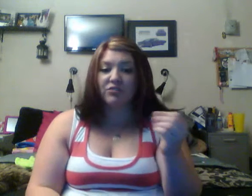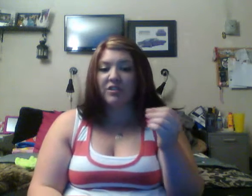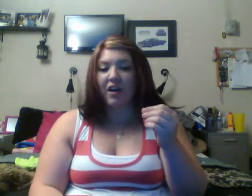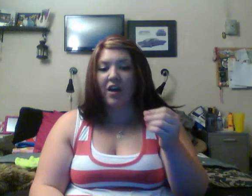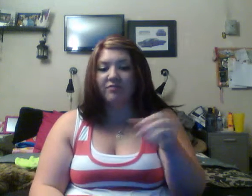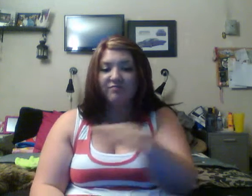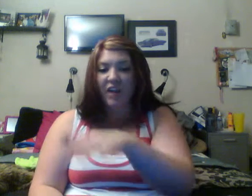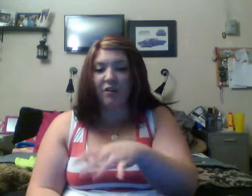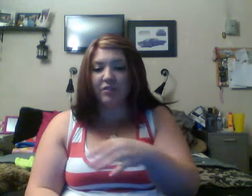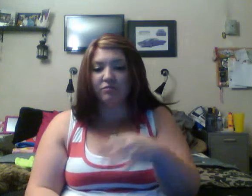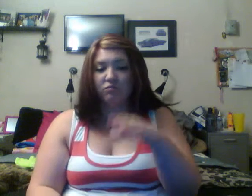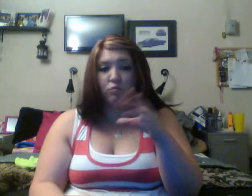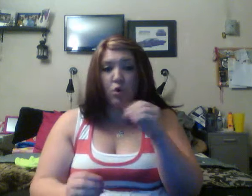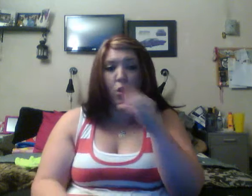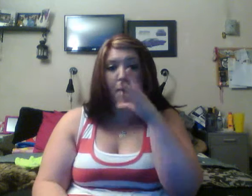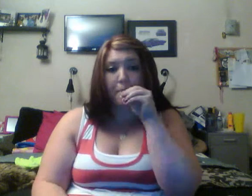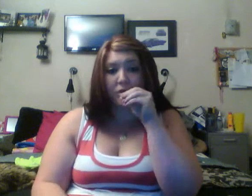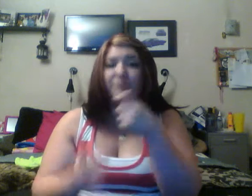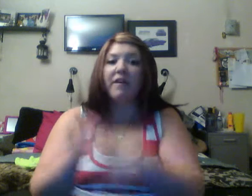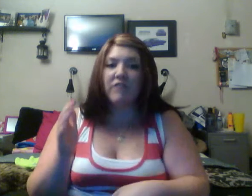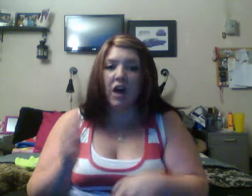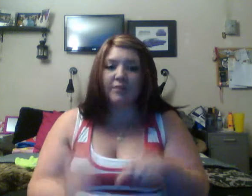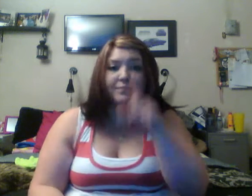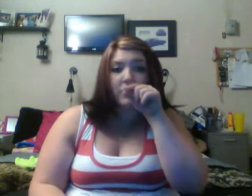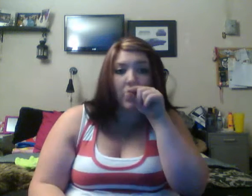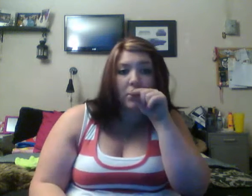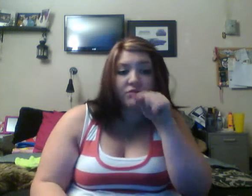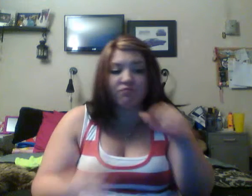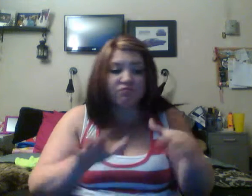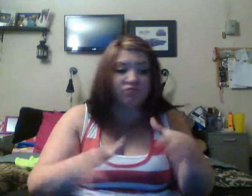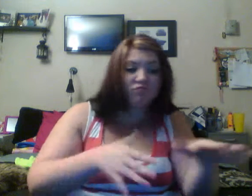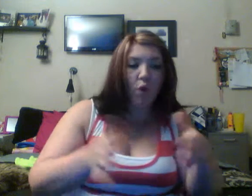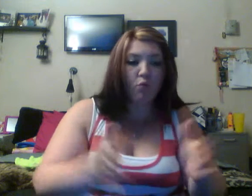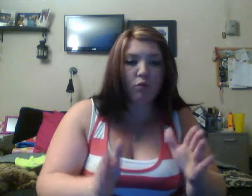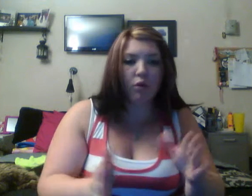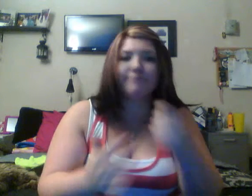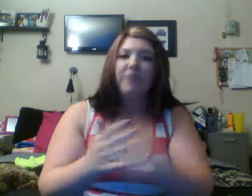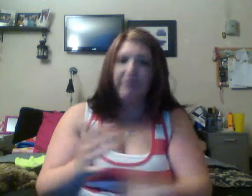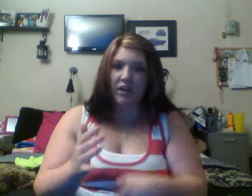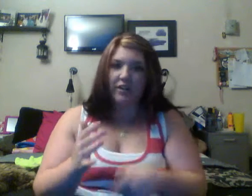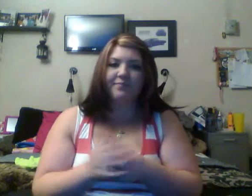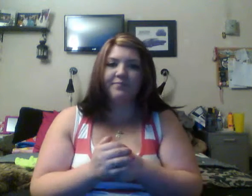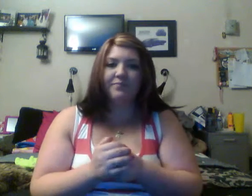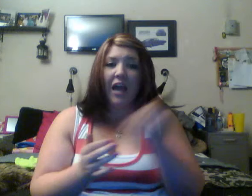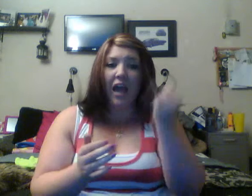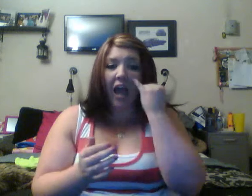you paid a fine. If your duck was caught wandering in the road, you paid a fine. If you were caught playing cards, you paid